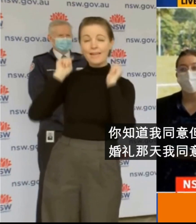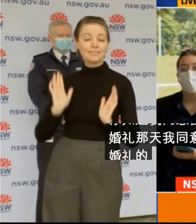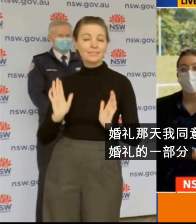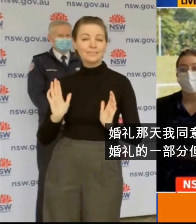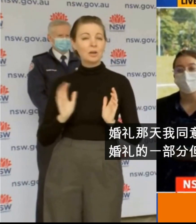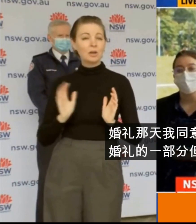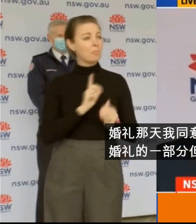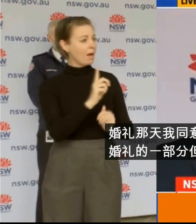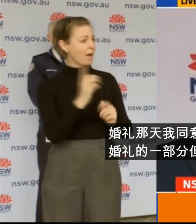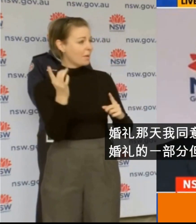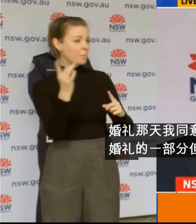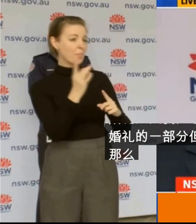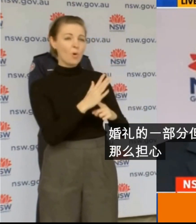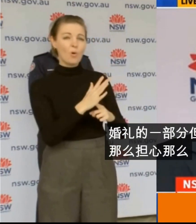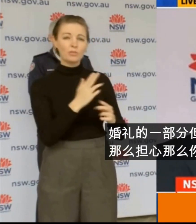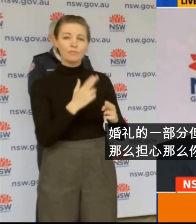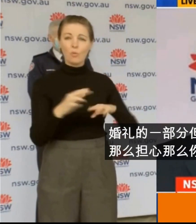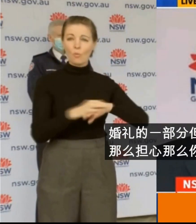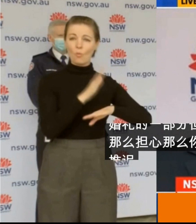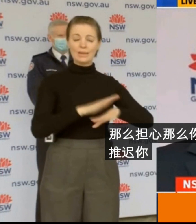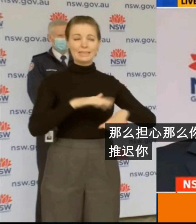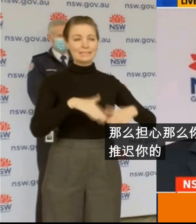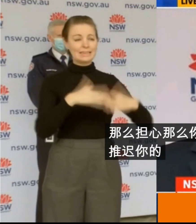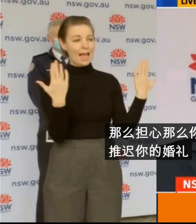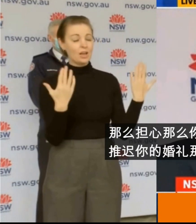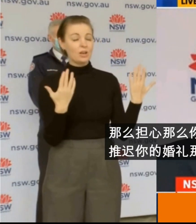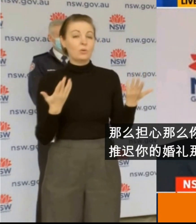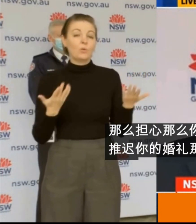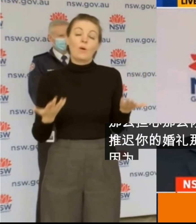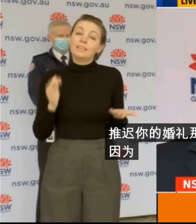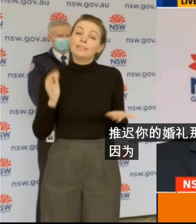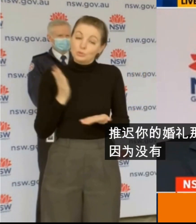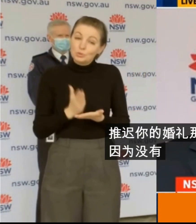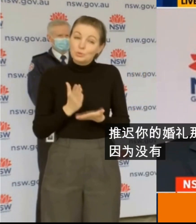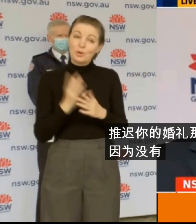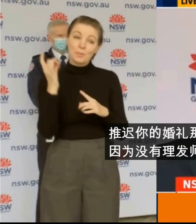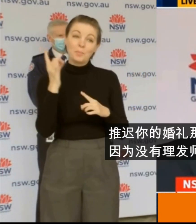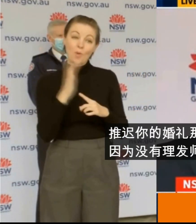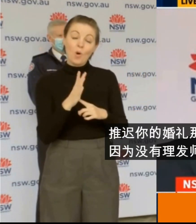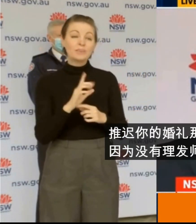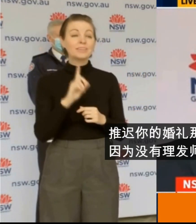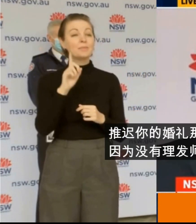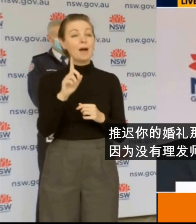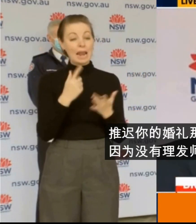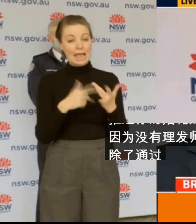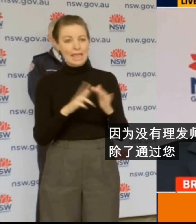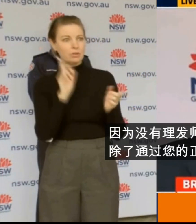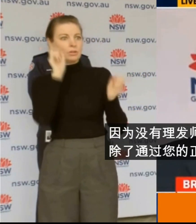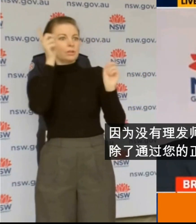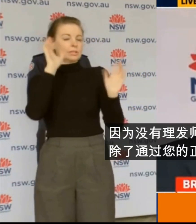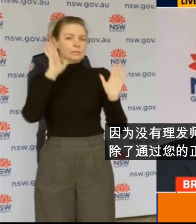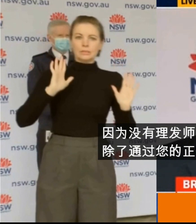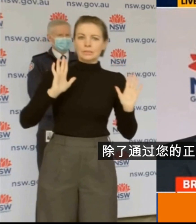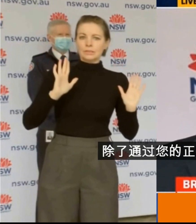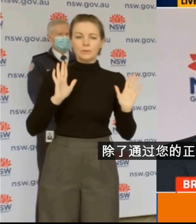It is part of the wedding day, but I mean, if you're really that concerned, then you might have to defer your wedding day until another day because no, hairdressers and makeup won't be